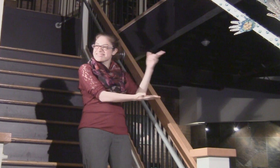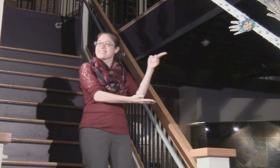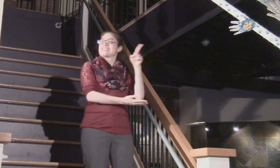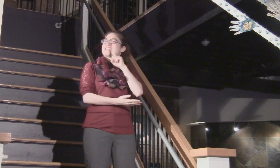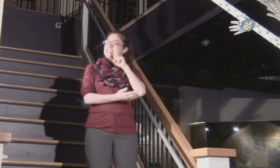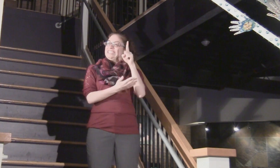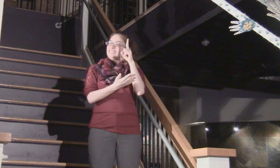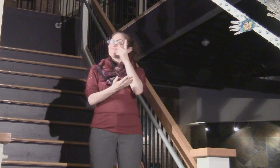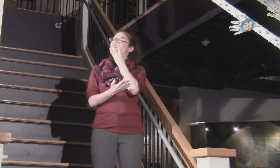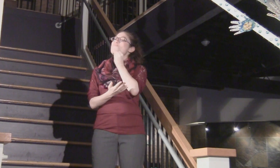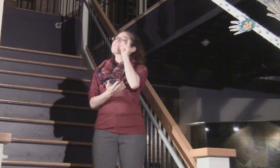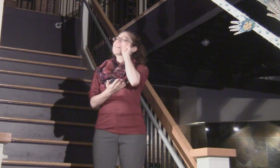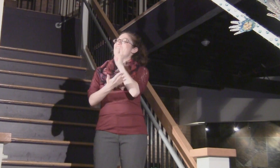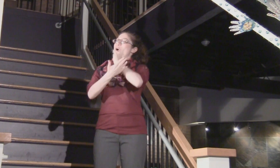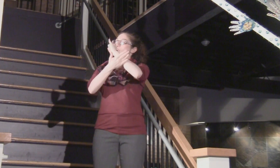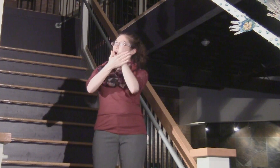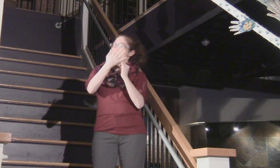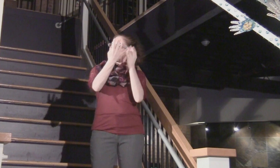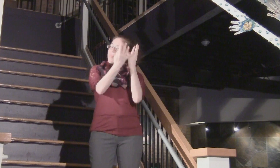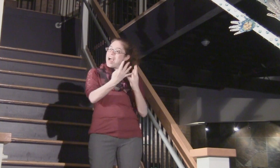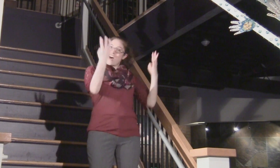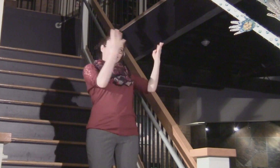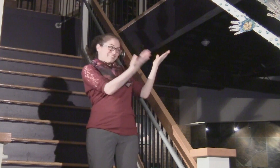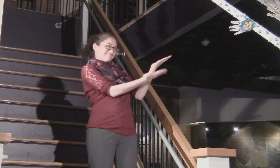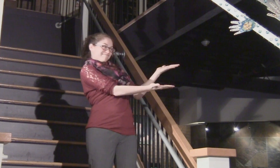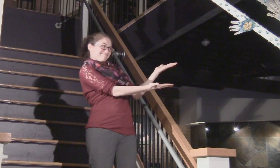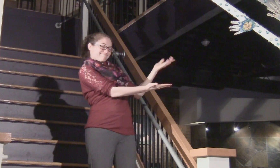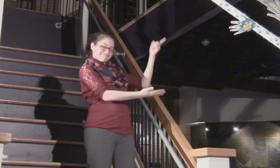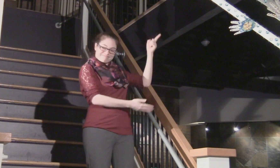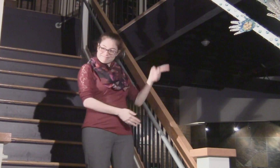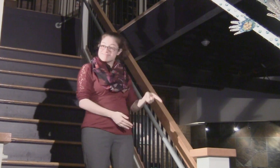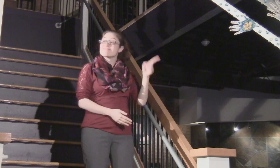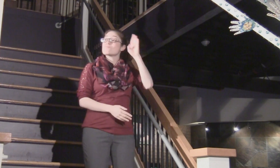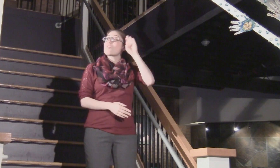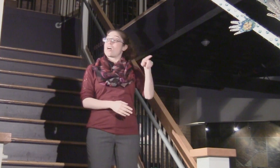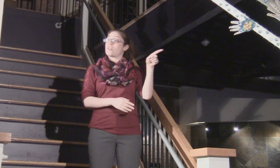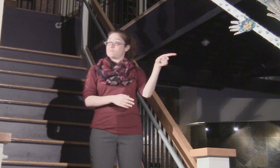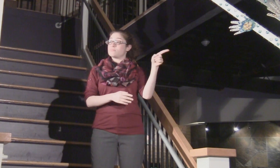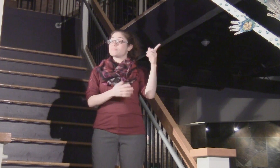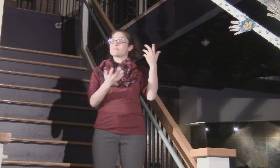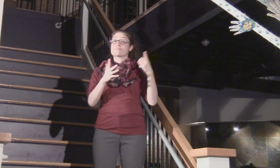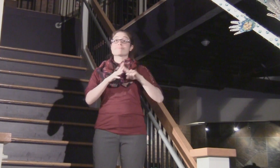menorah. So really, a Jewish deaf artist made this menorah.